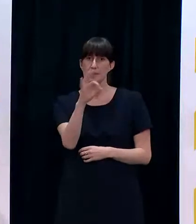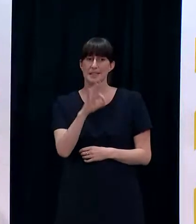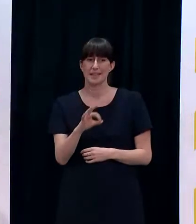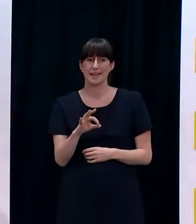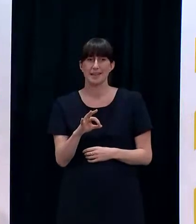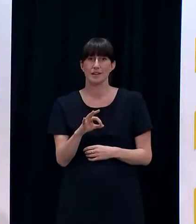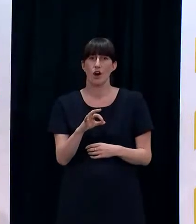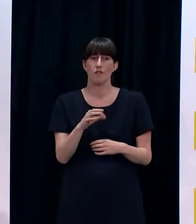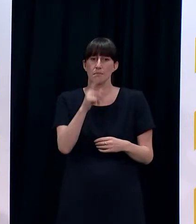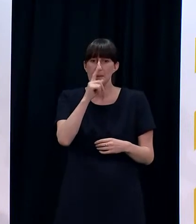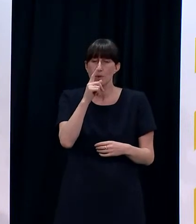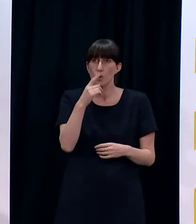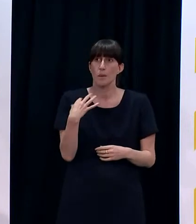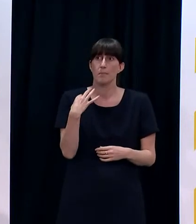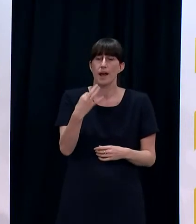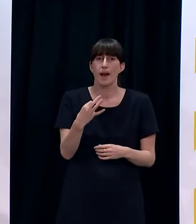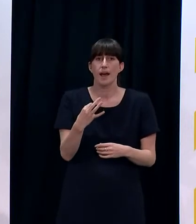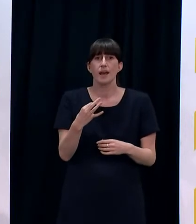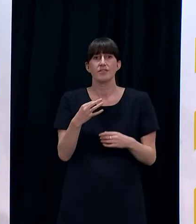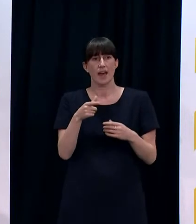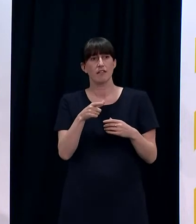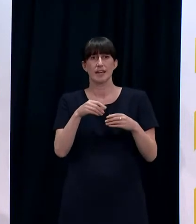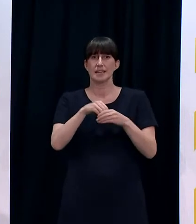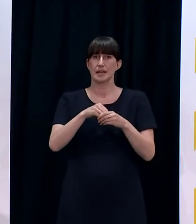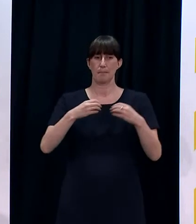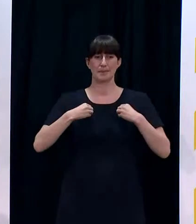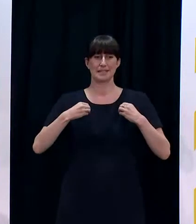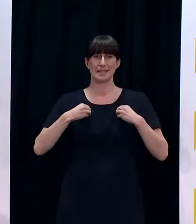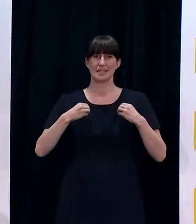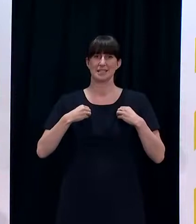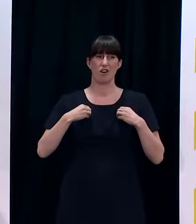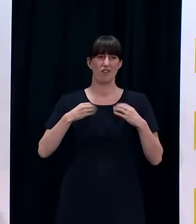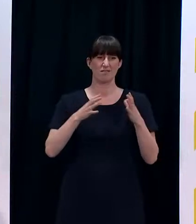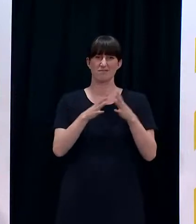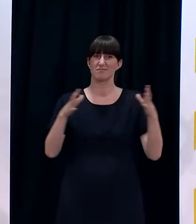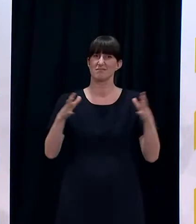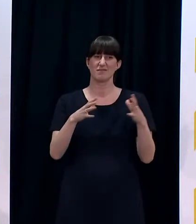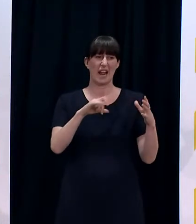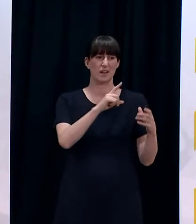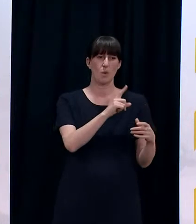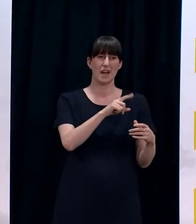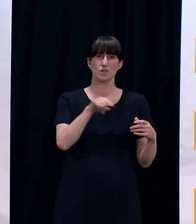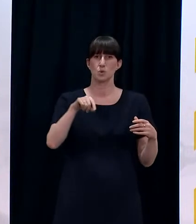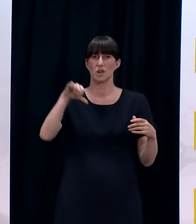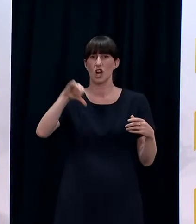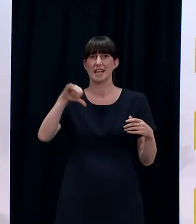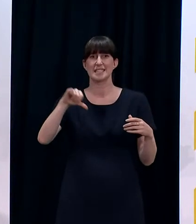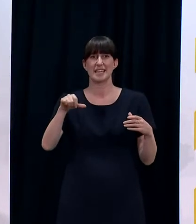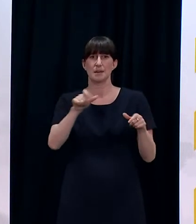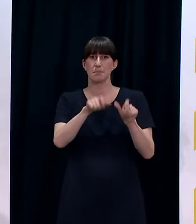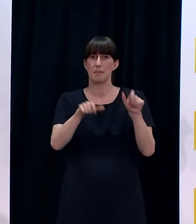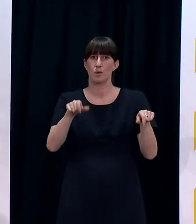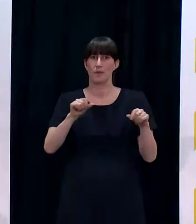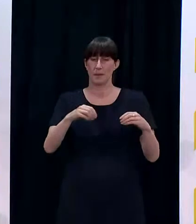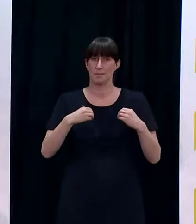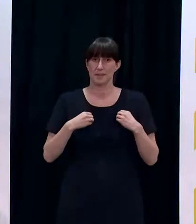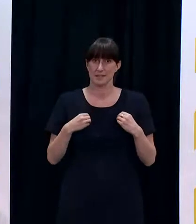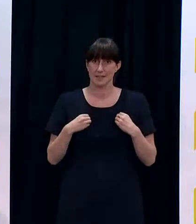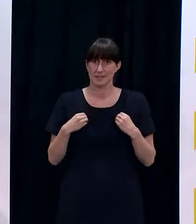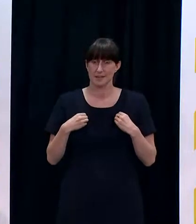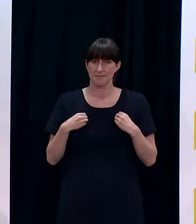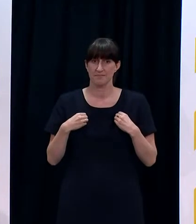employed by businesses with between 1 and 19 staff members. Some 2.5% of total applicants are companies